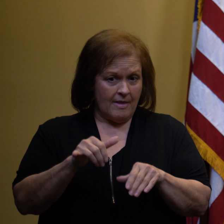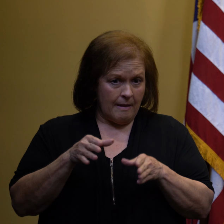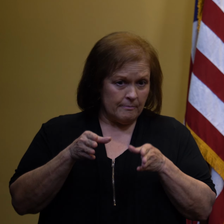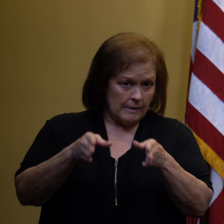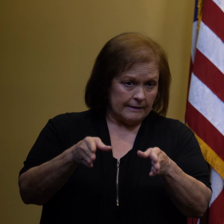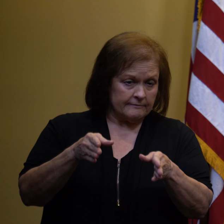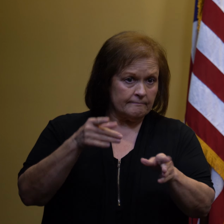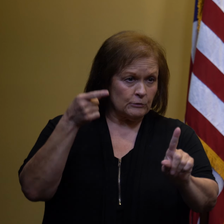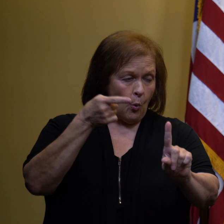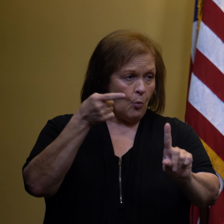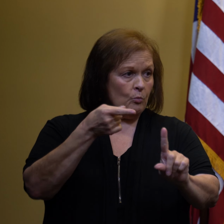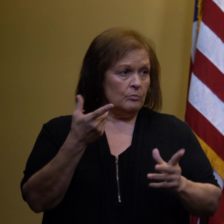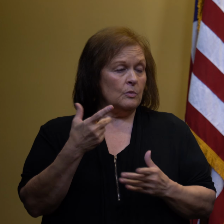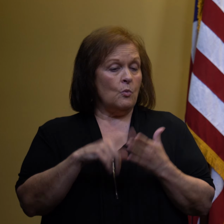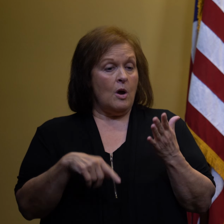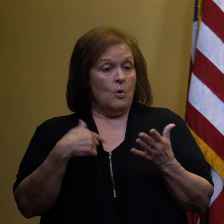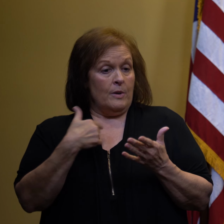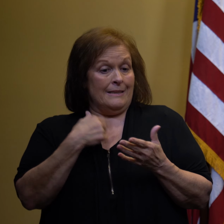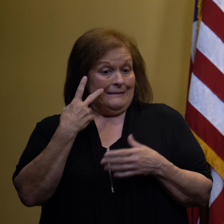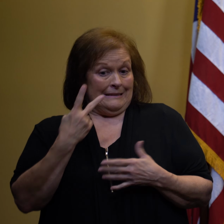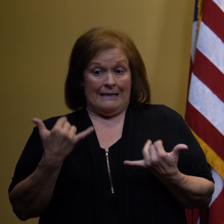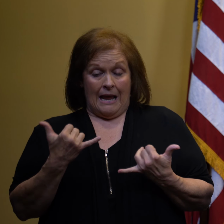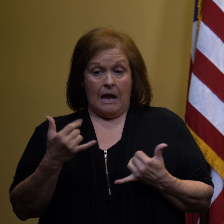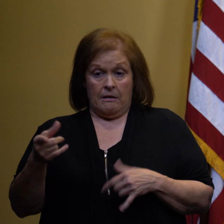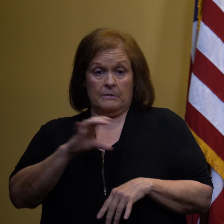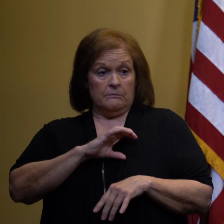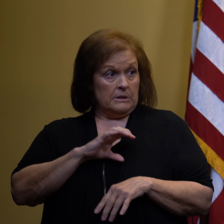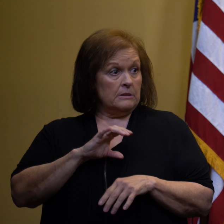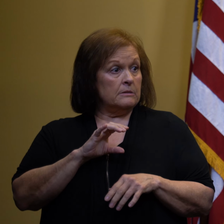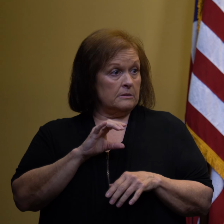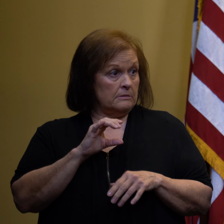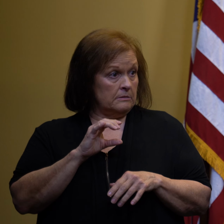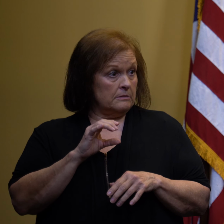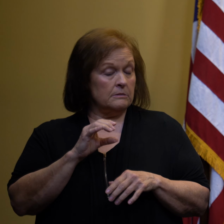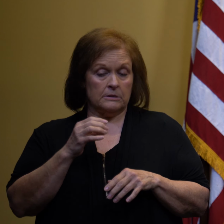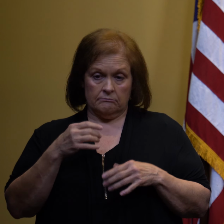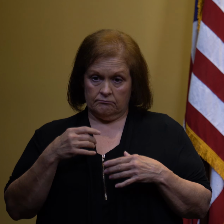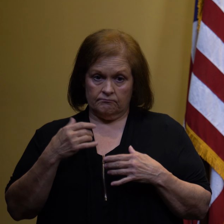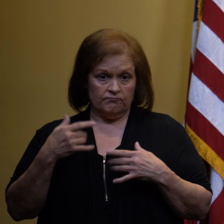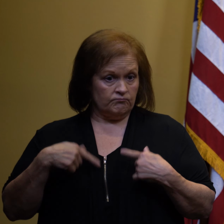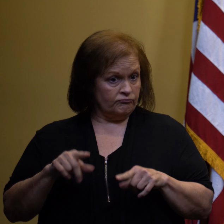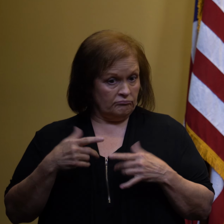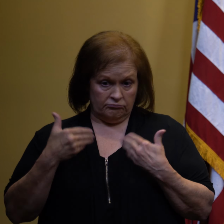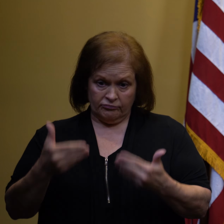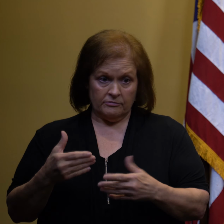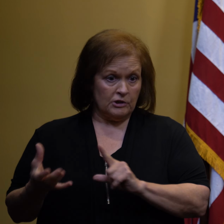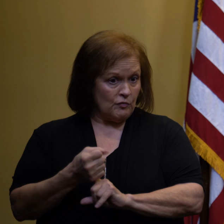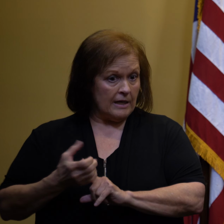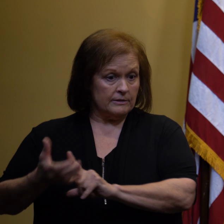that trajectory. But what we're seeing in OPD continues to make solid arrests, and we just